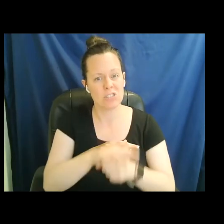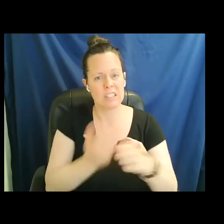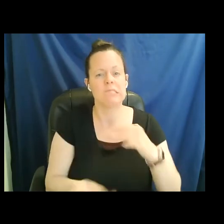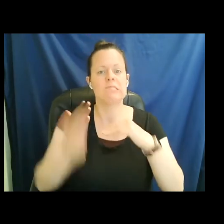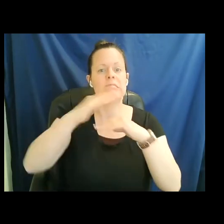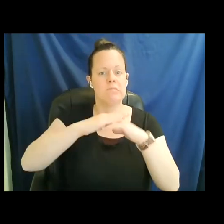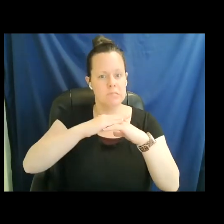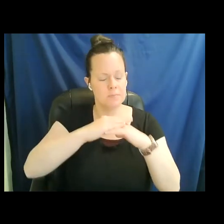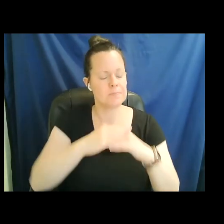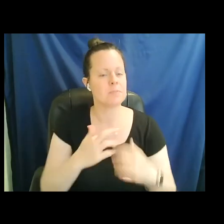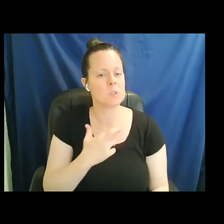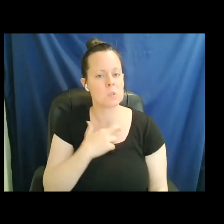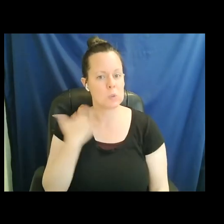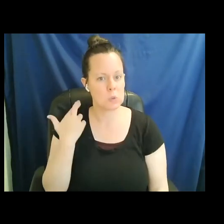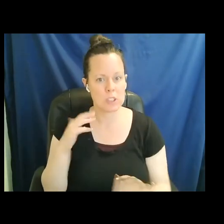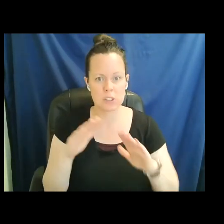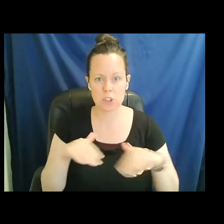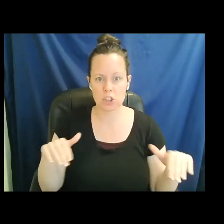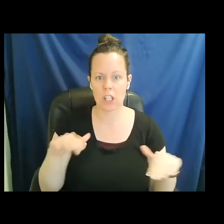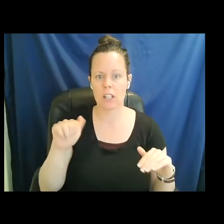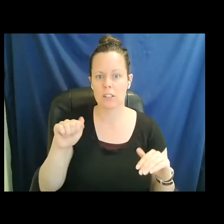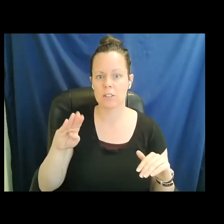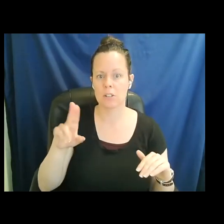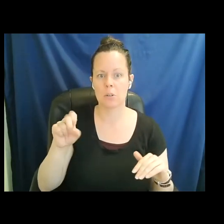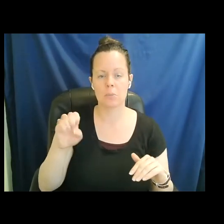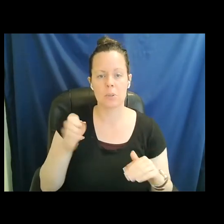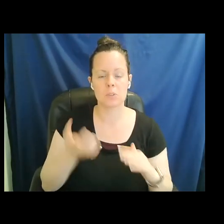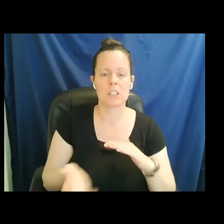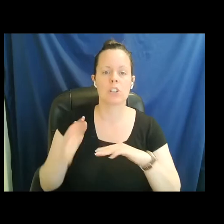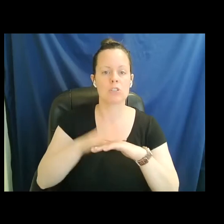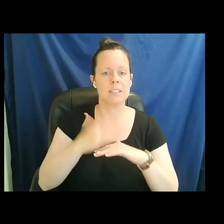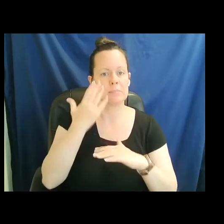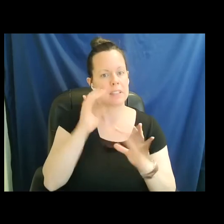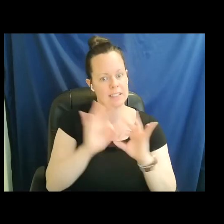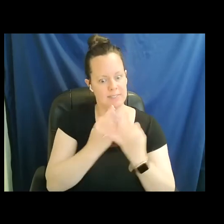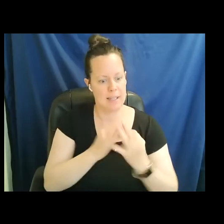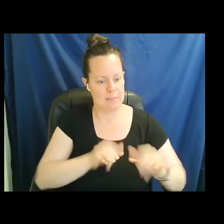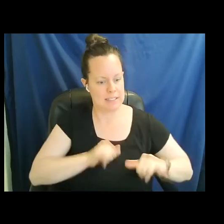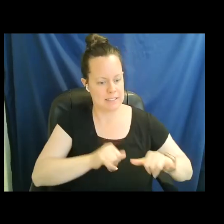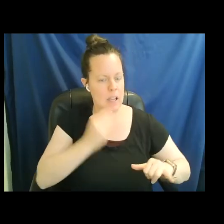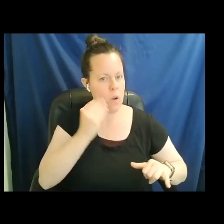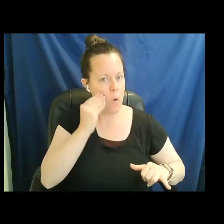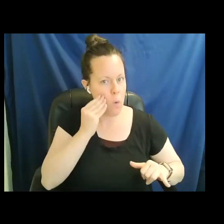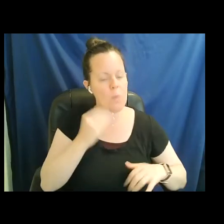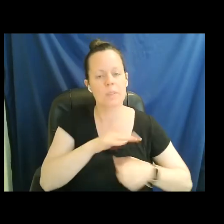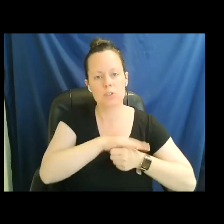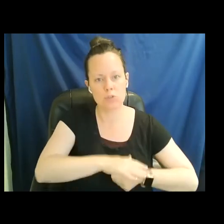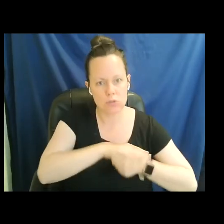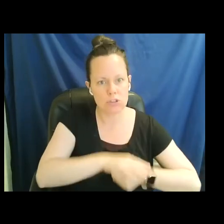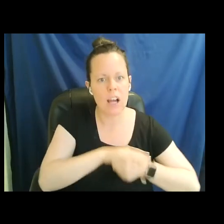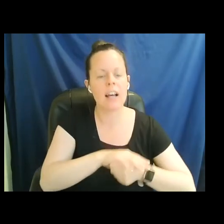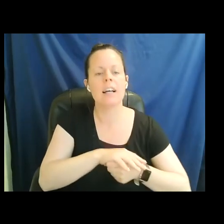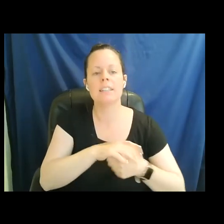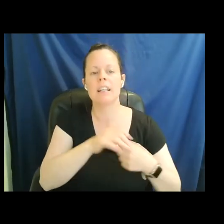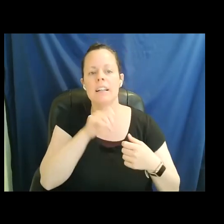So with the risk of child abuse increased due to, again, family isolation and stress and families losing some of their